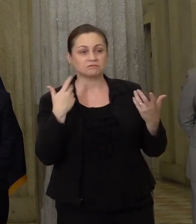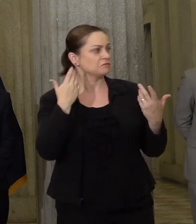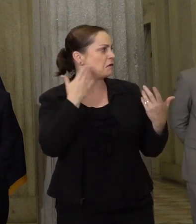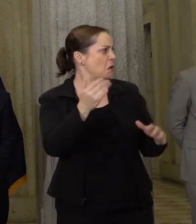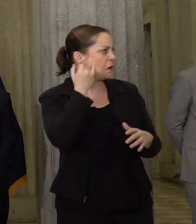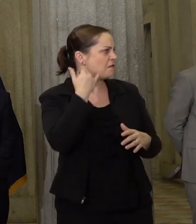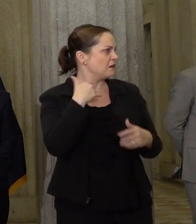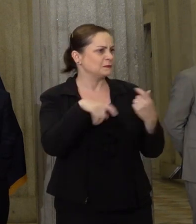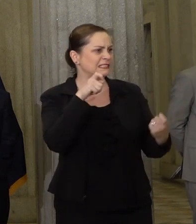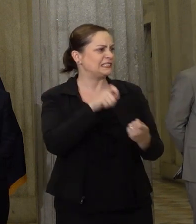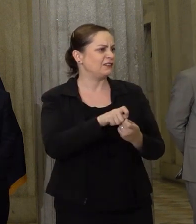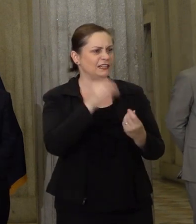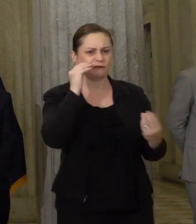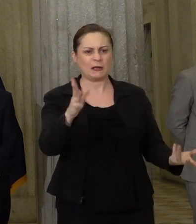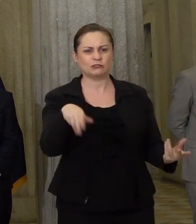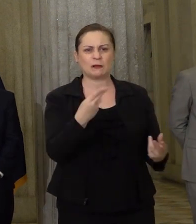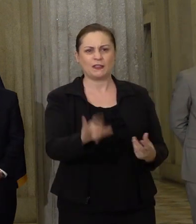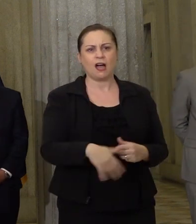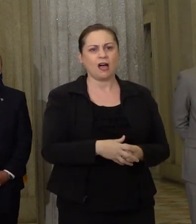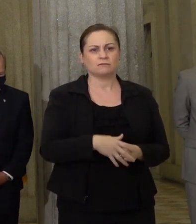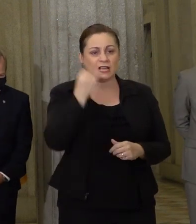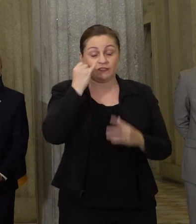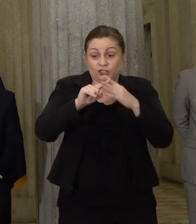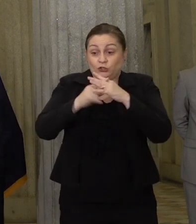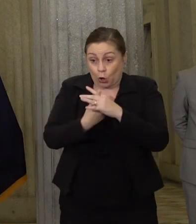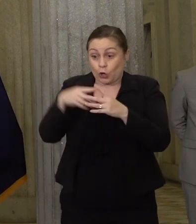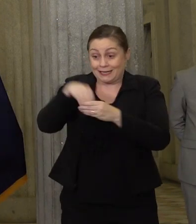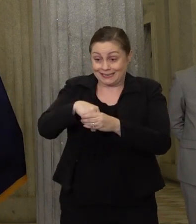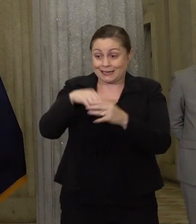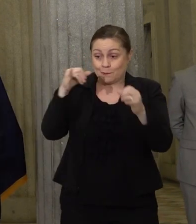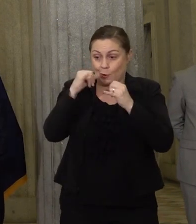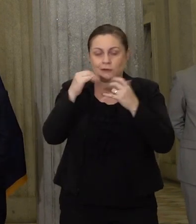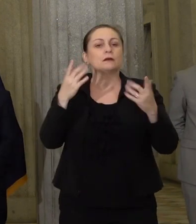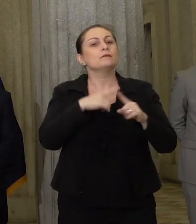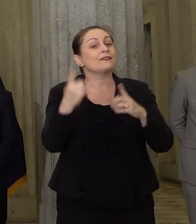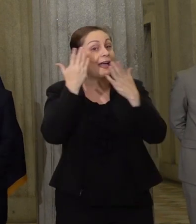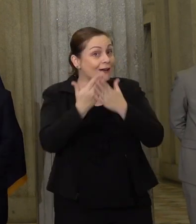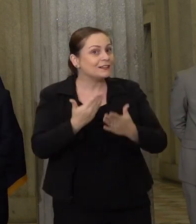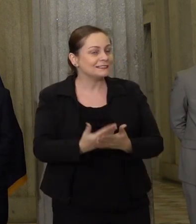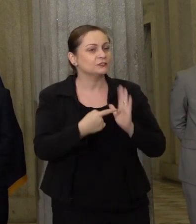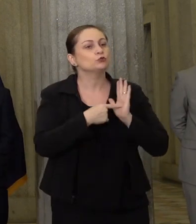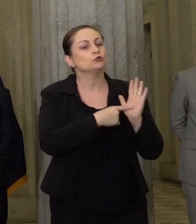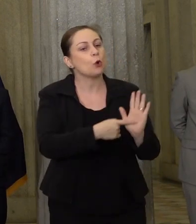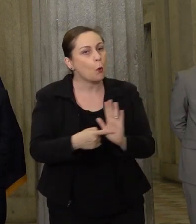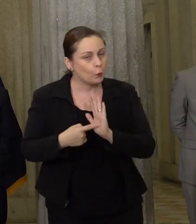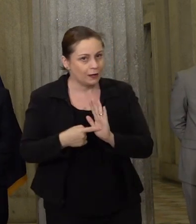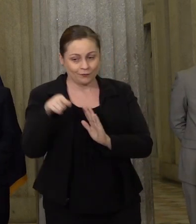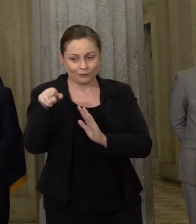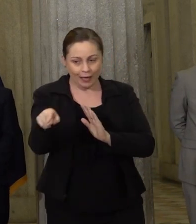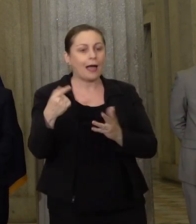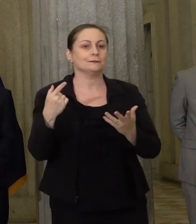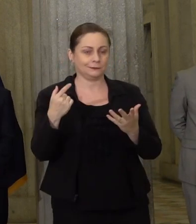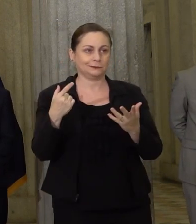know if we have any definitive information on that, but that's certainly where all the evidence is pointing, is that is a very